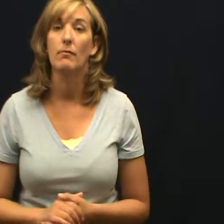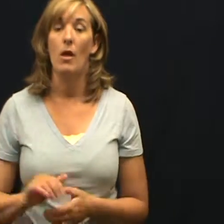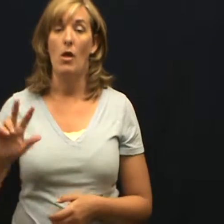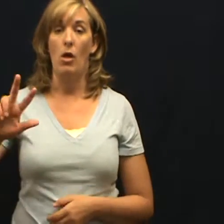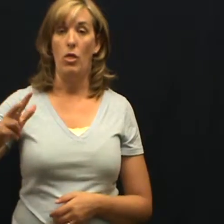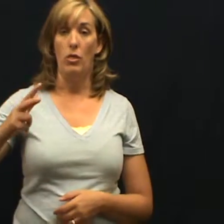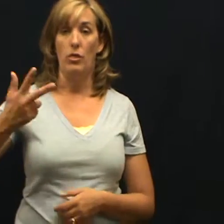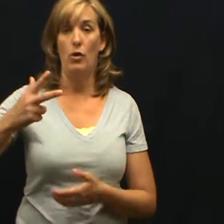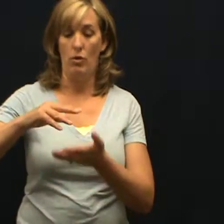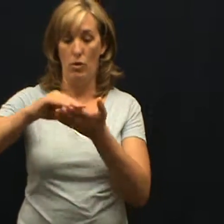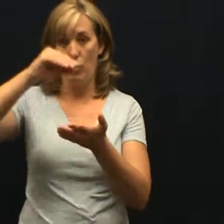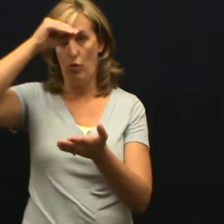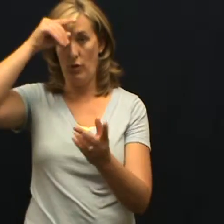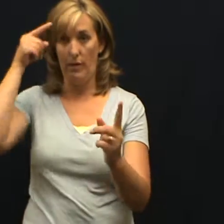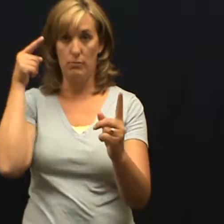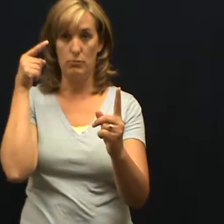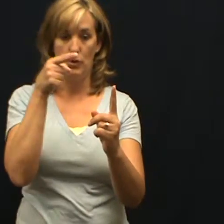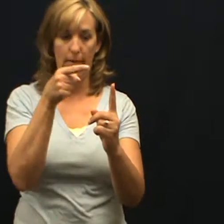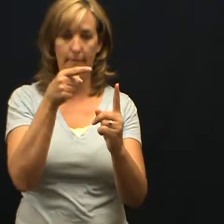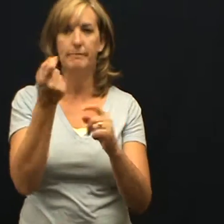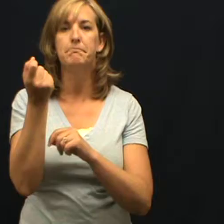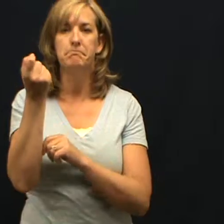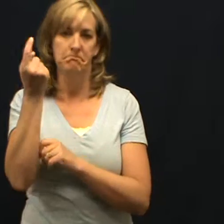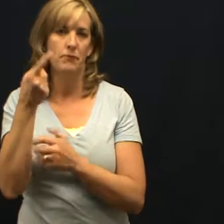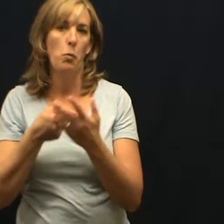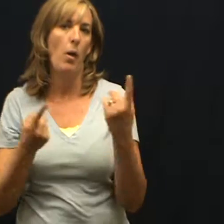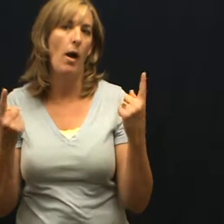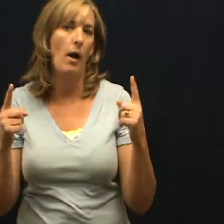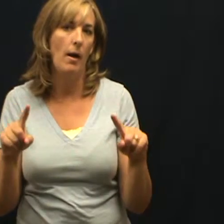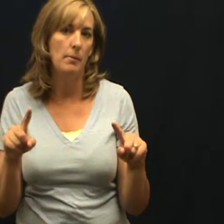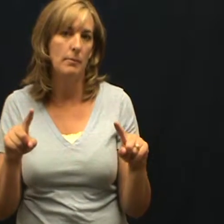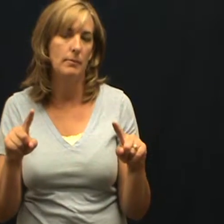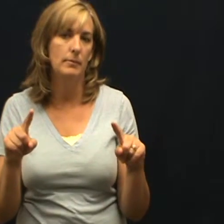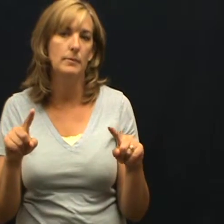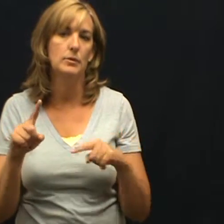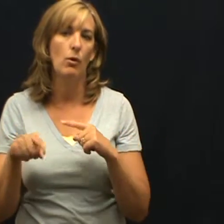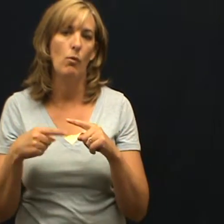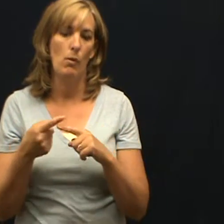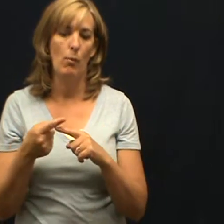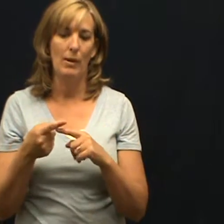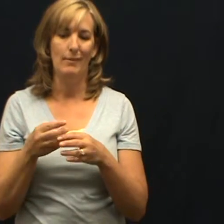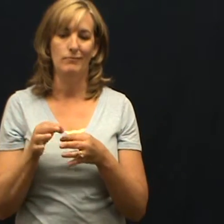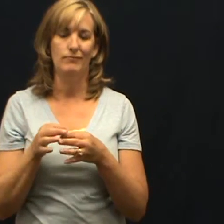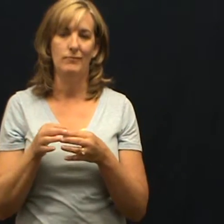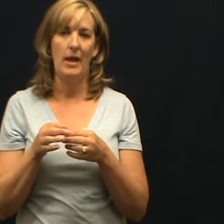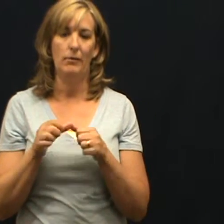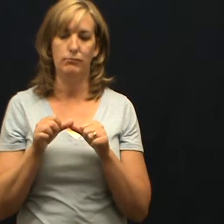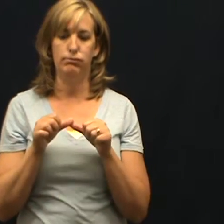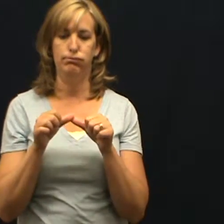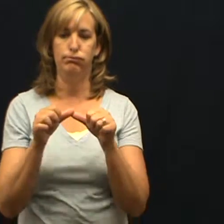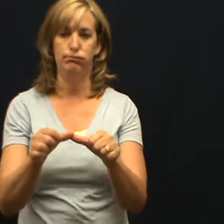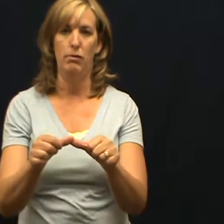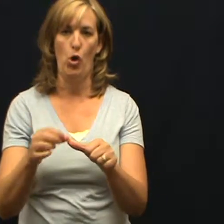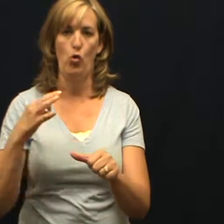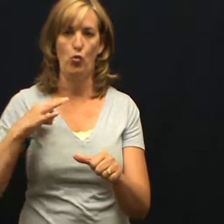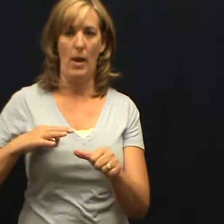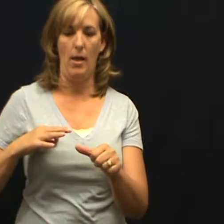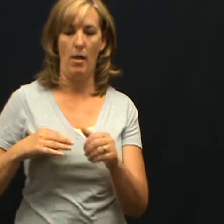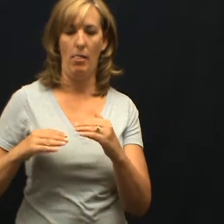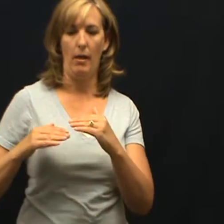objective is to understand what happens when we extend credit for a longer term. In other words, more than 30 days or something like